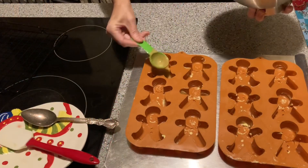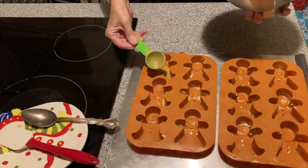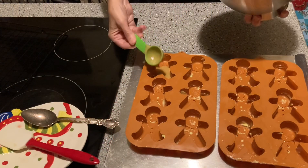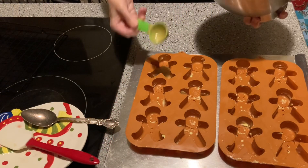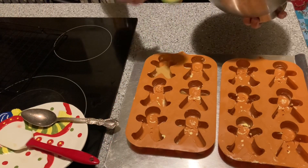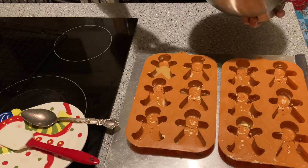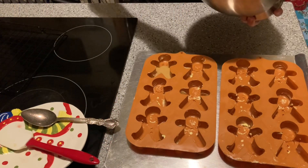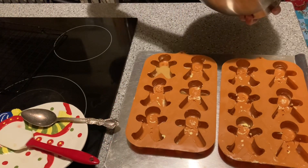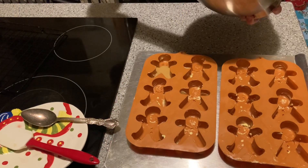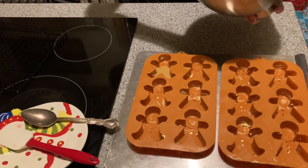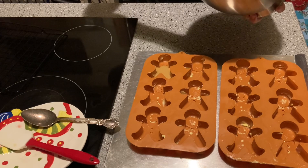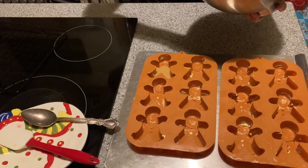fun.